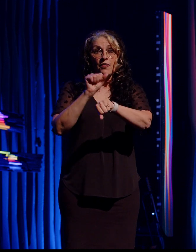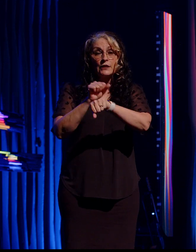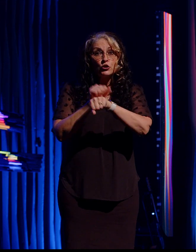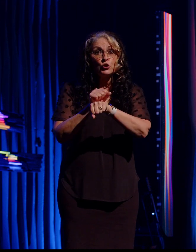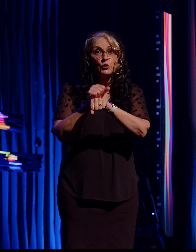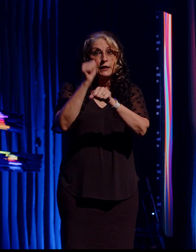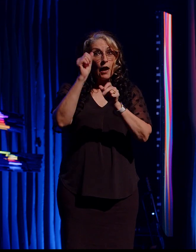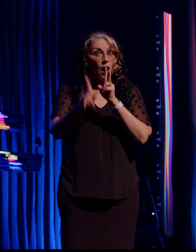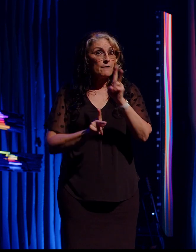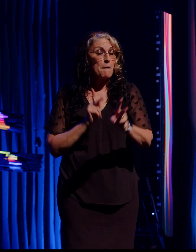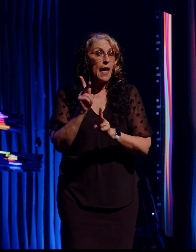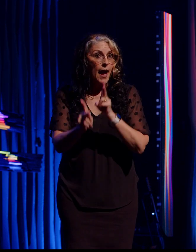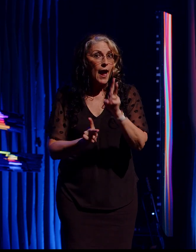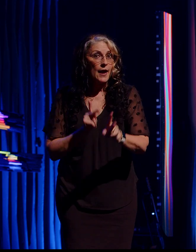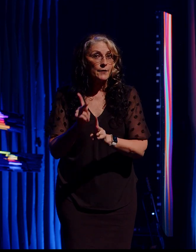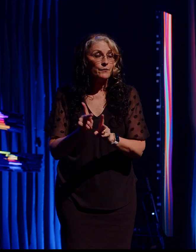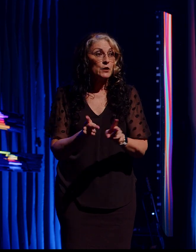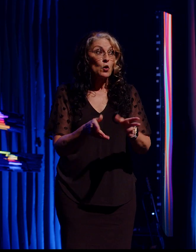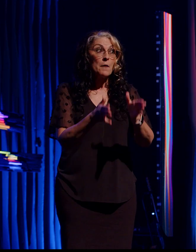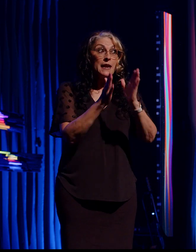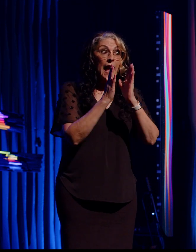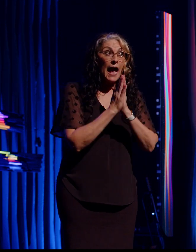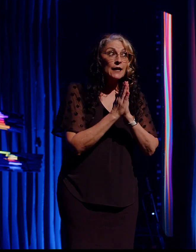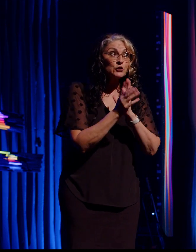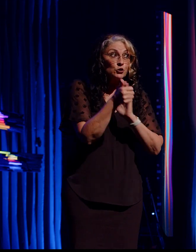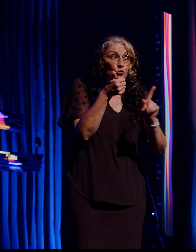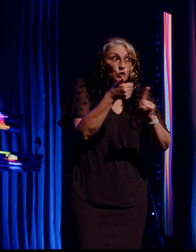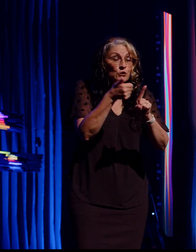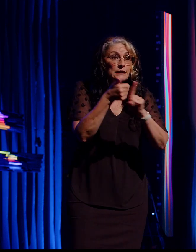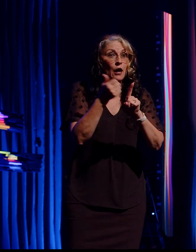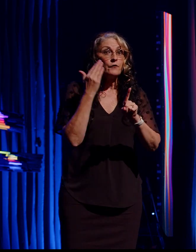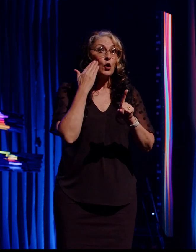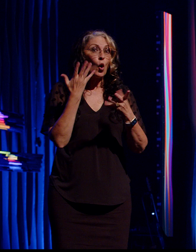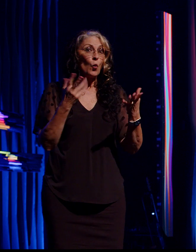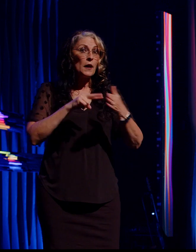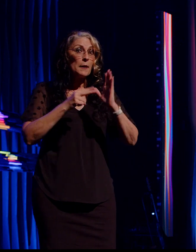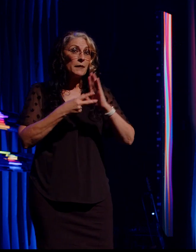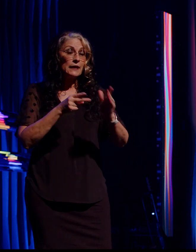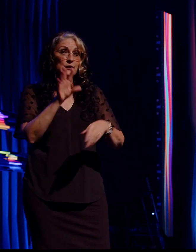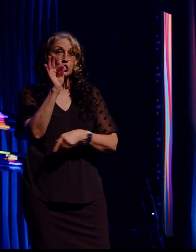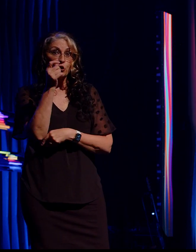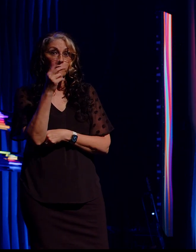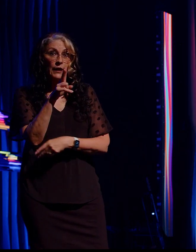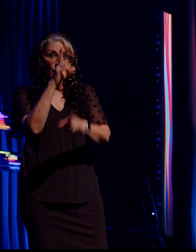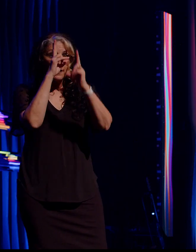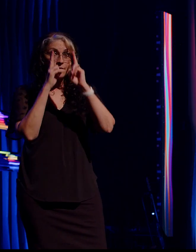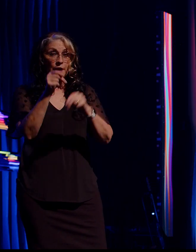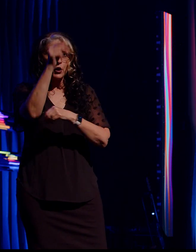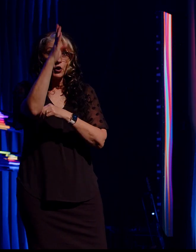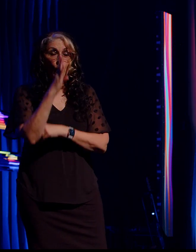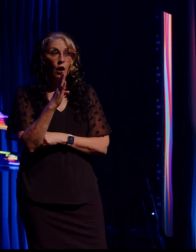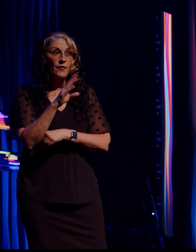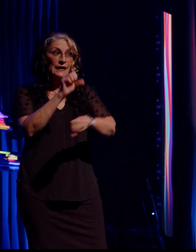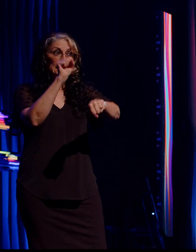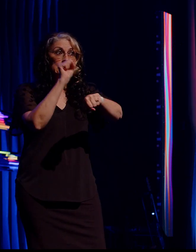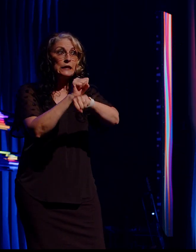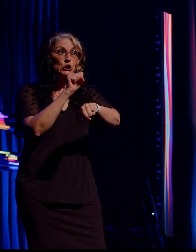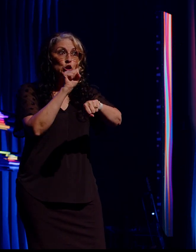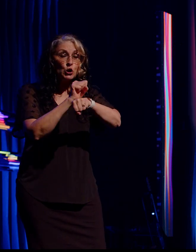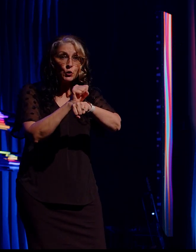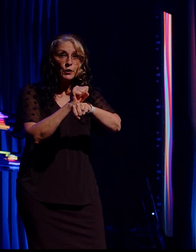man. So I asked you, do you know what it means to fear God? It's the whole duty of